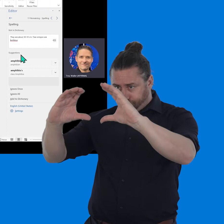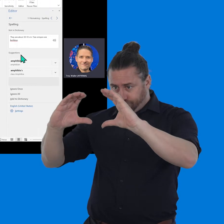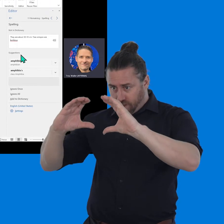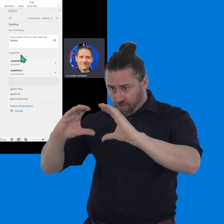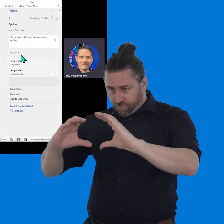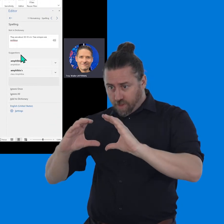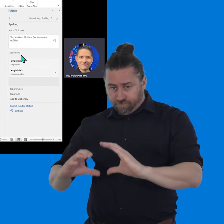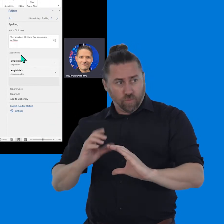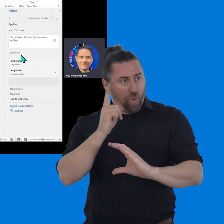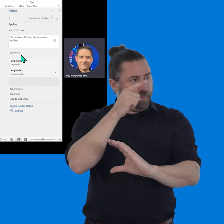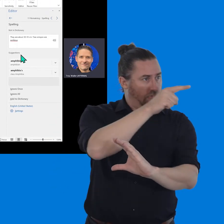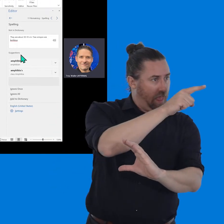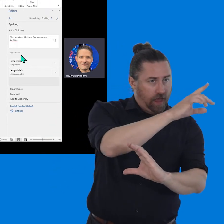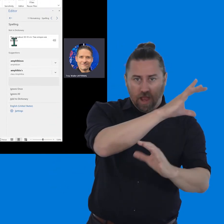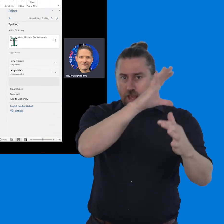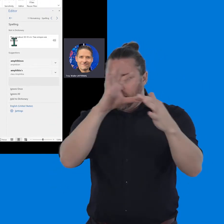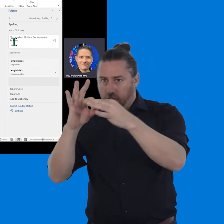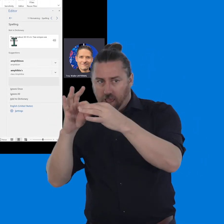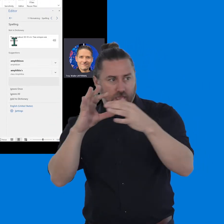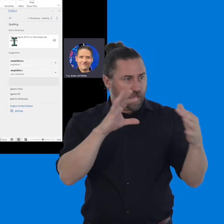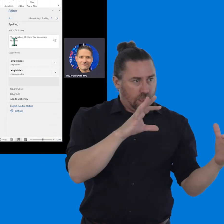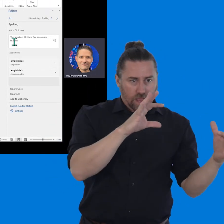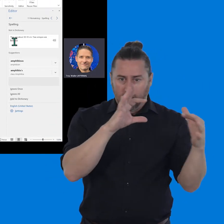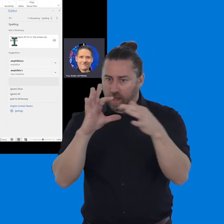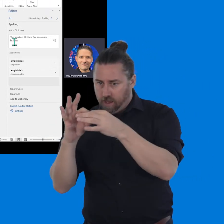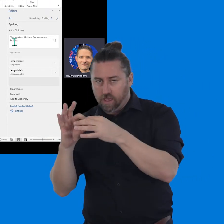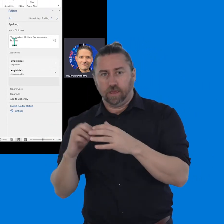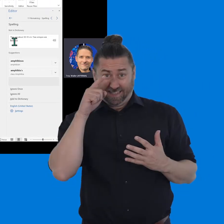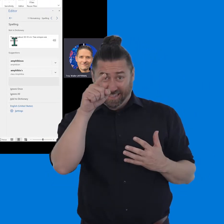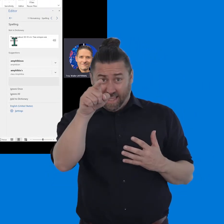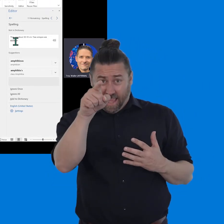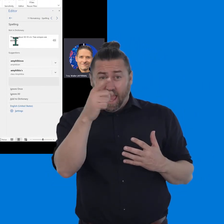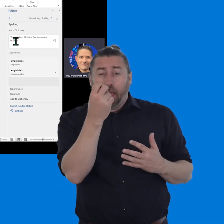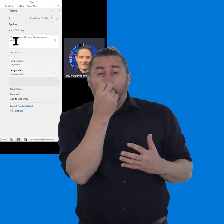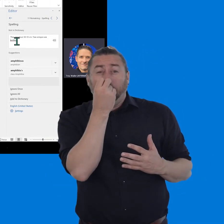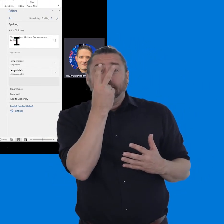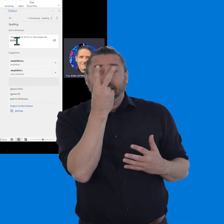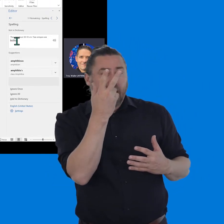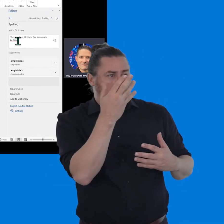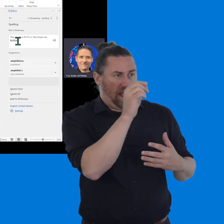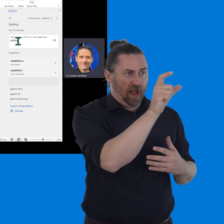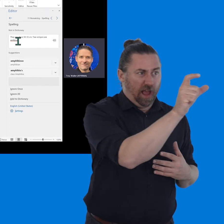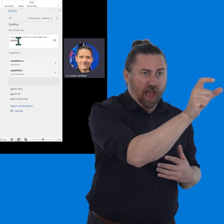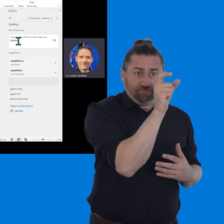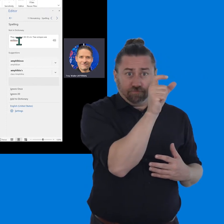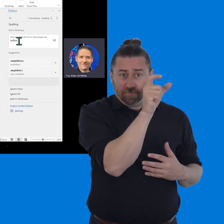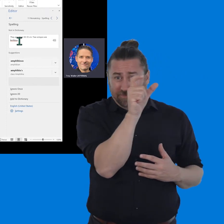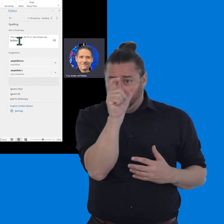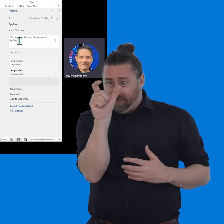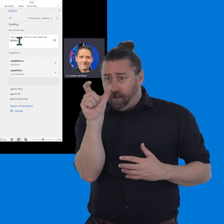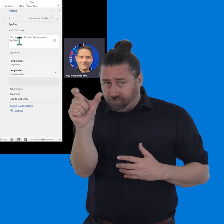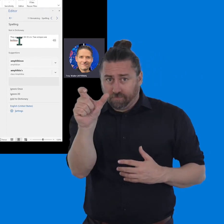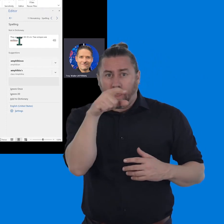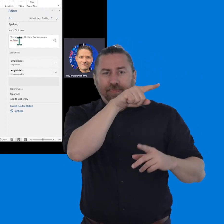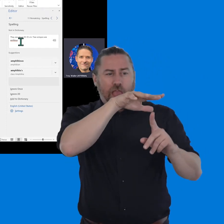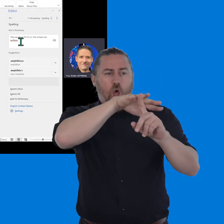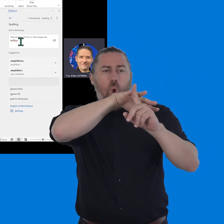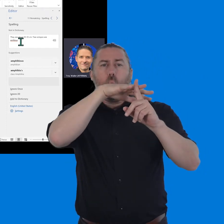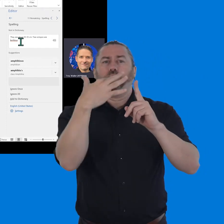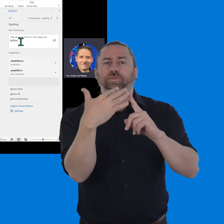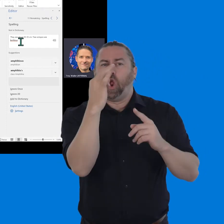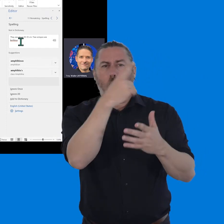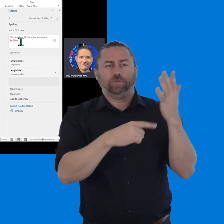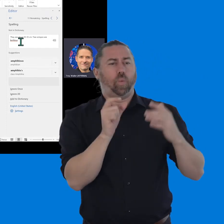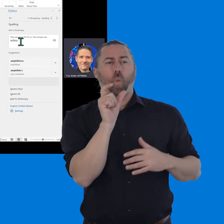taking them through categorically. It's pulled the entire error out for me in context